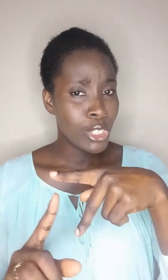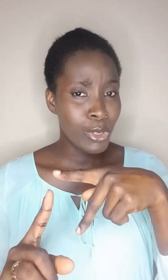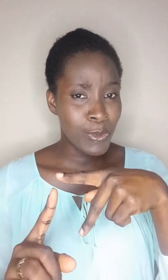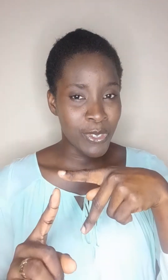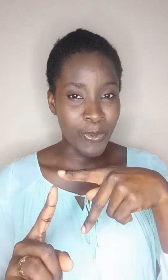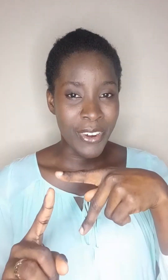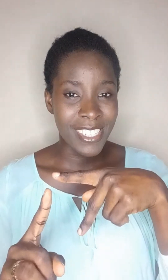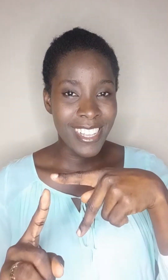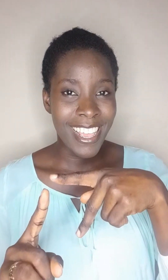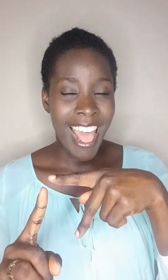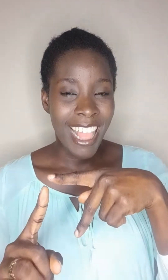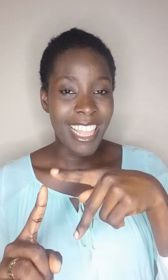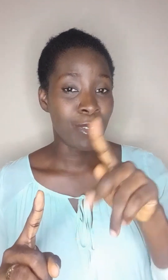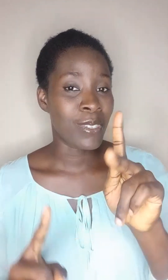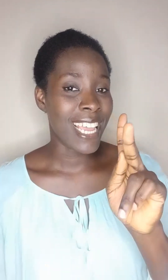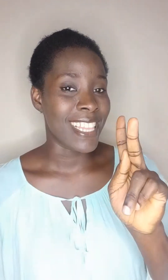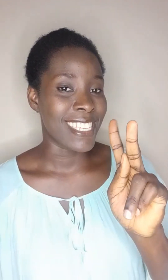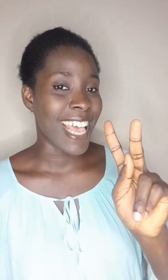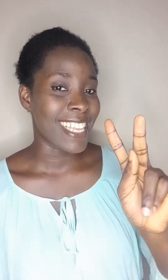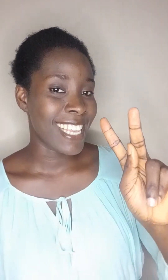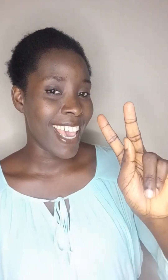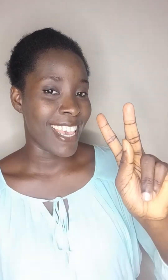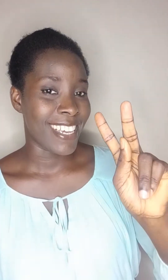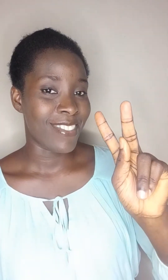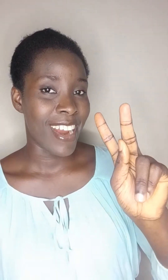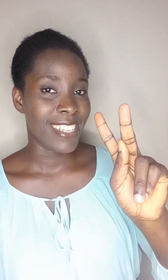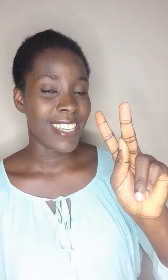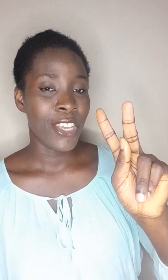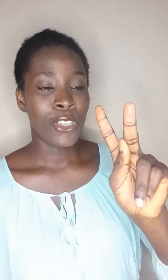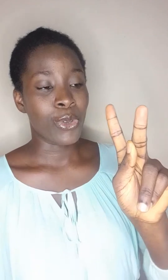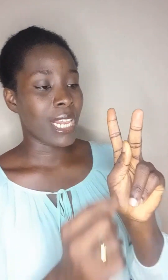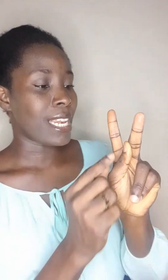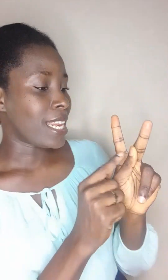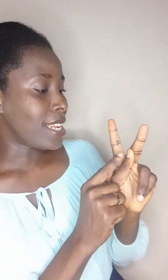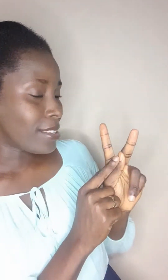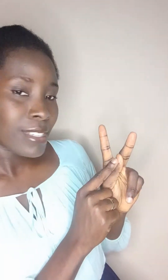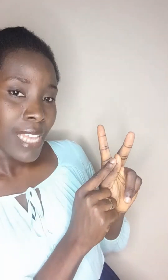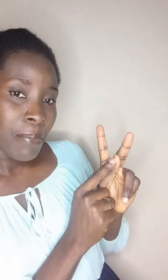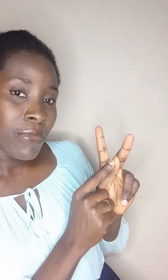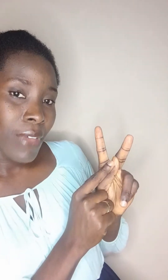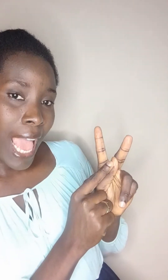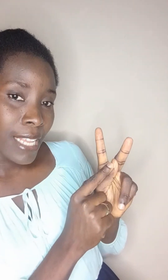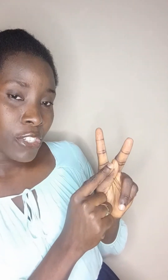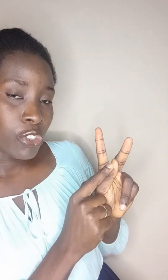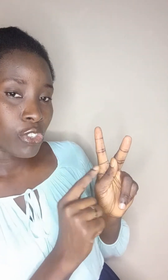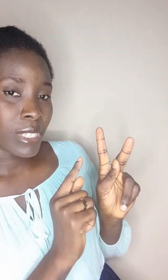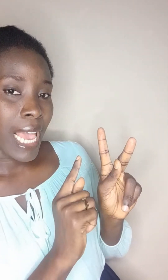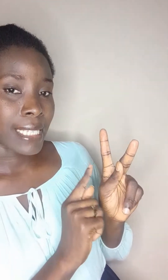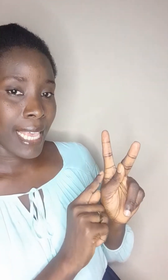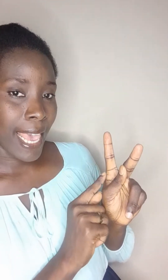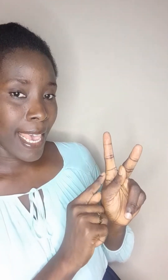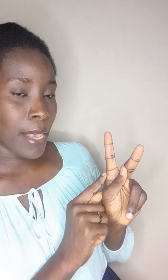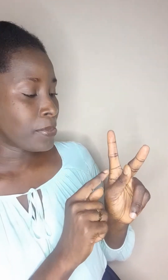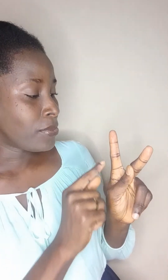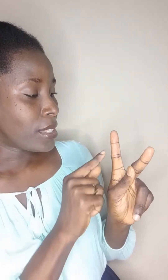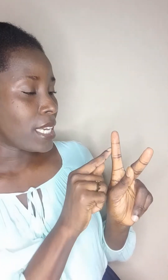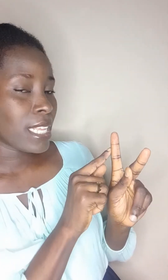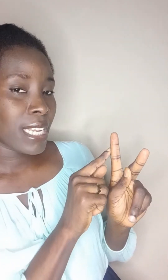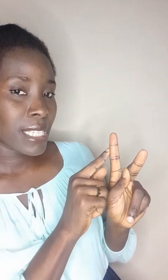Don't be surprised that we sign this as K, right? So the same hand used as K, the index standing